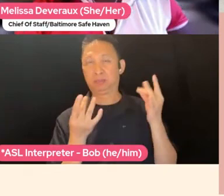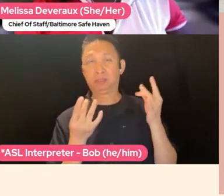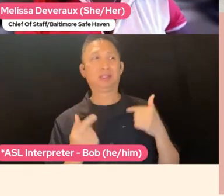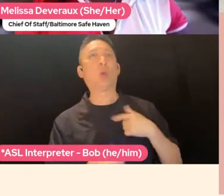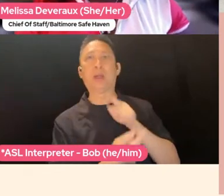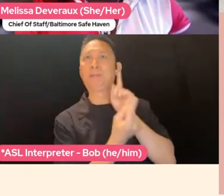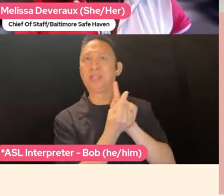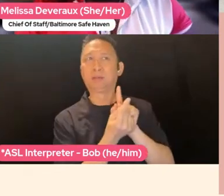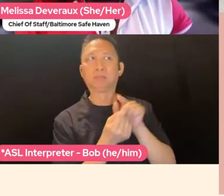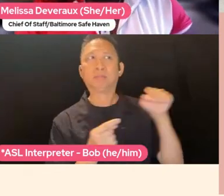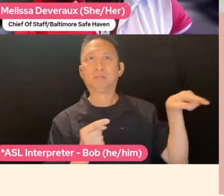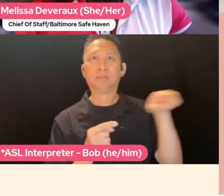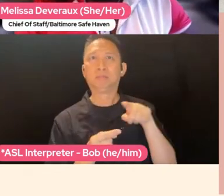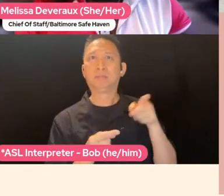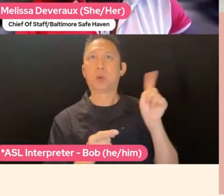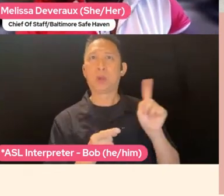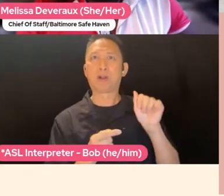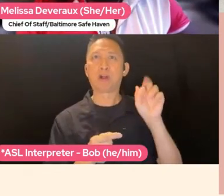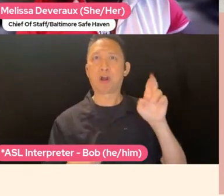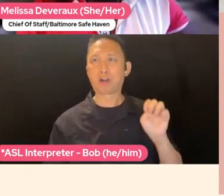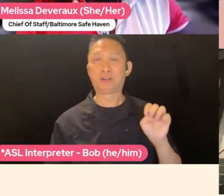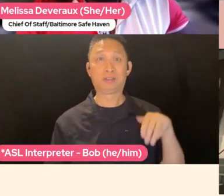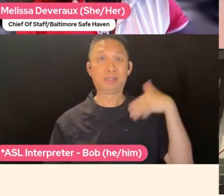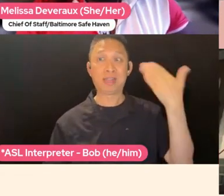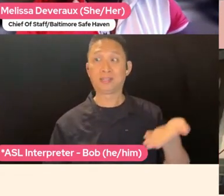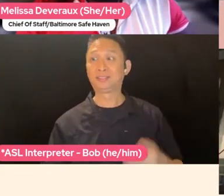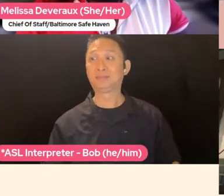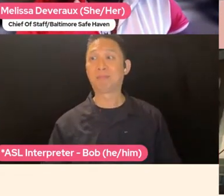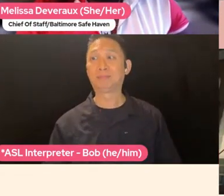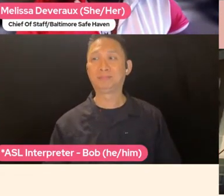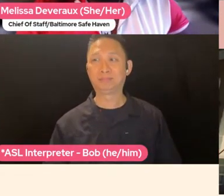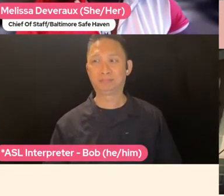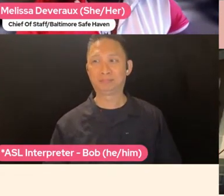Um, could we go over, please?